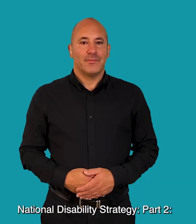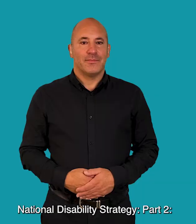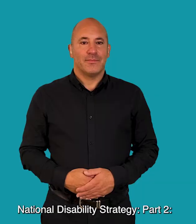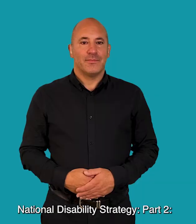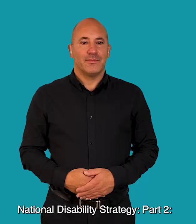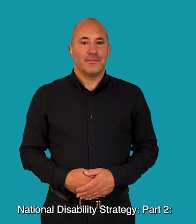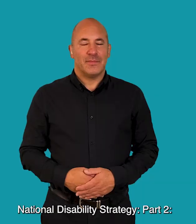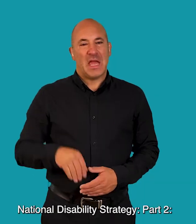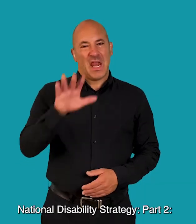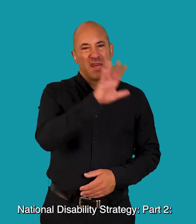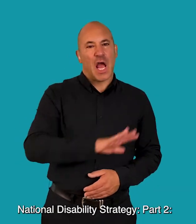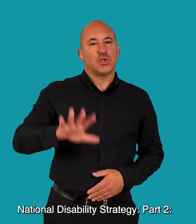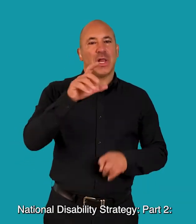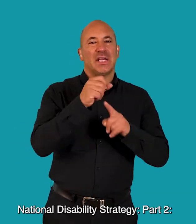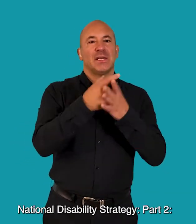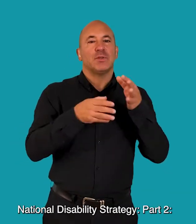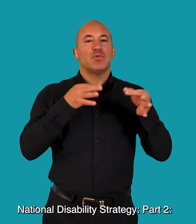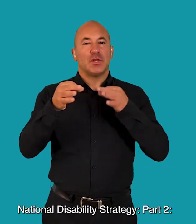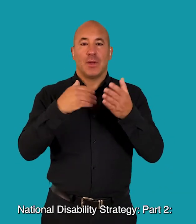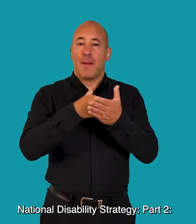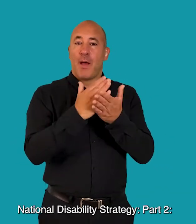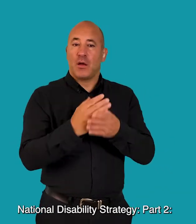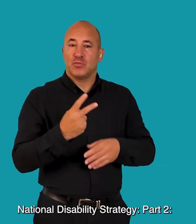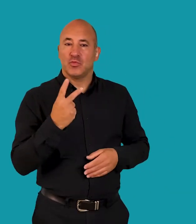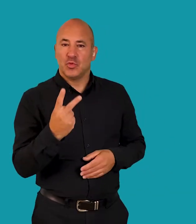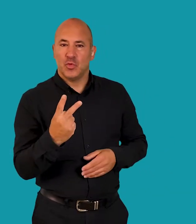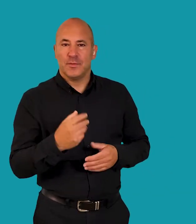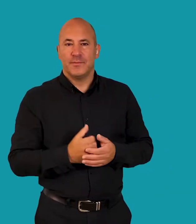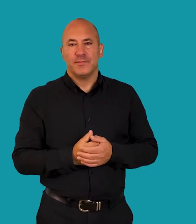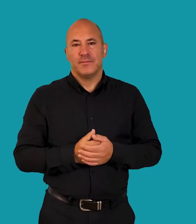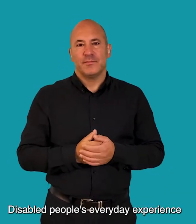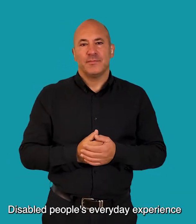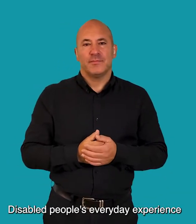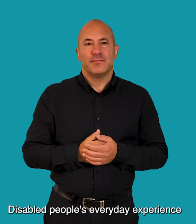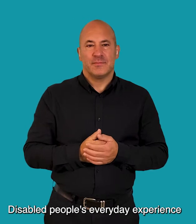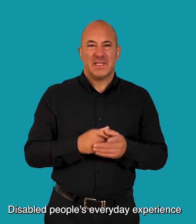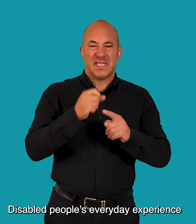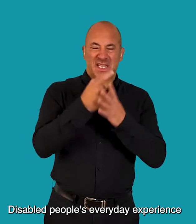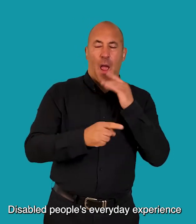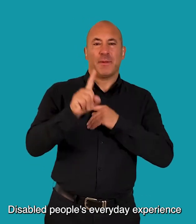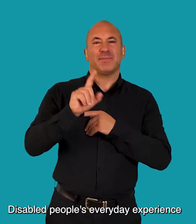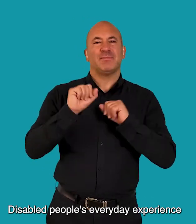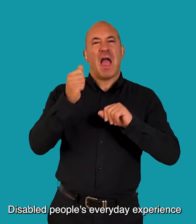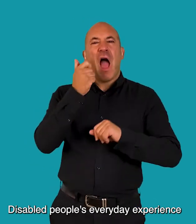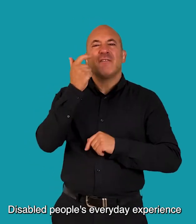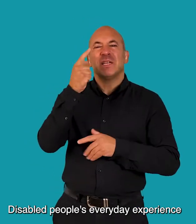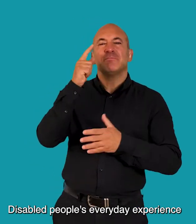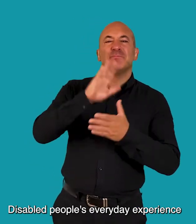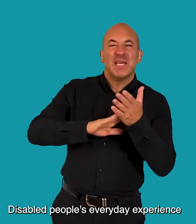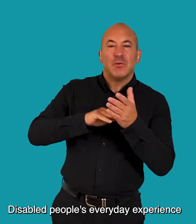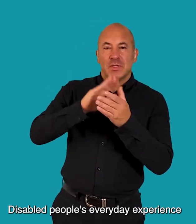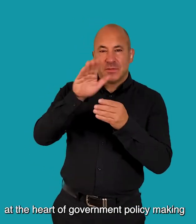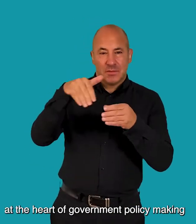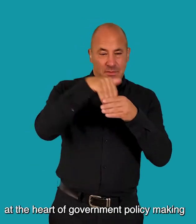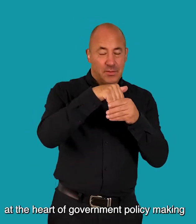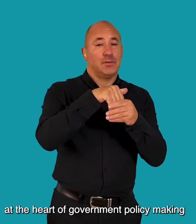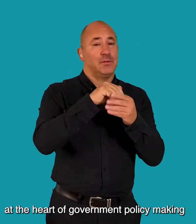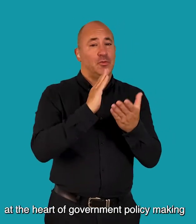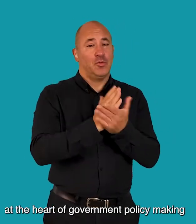National Disability Strategy, Part 2. Disabled people's everyday experience at the heart of government